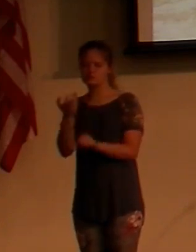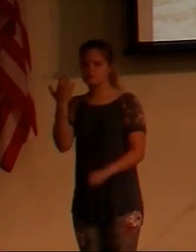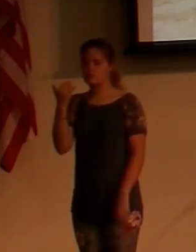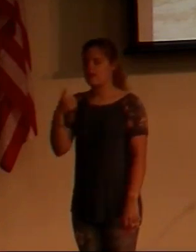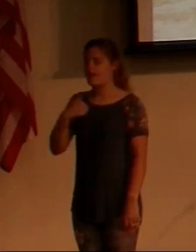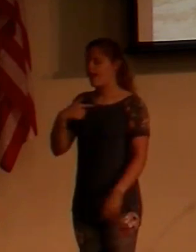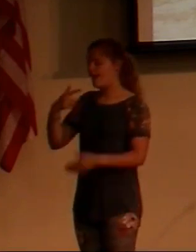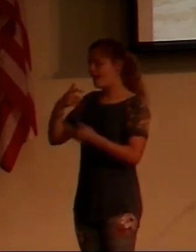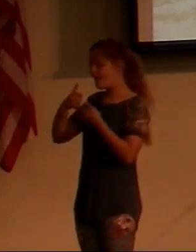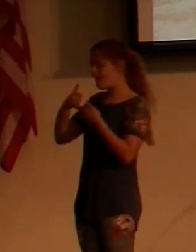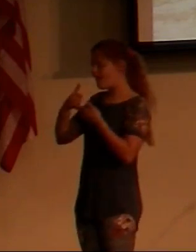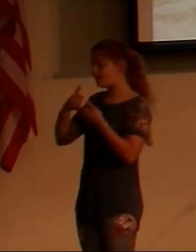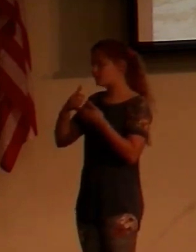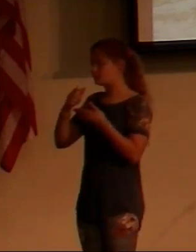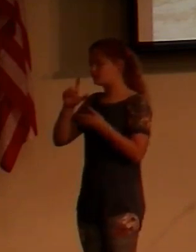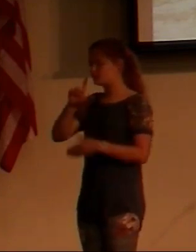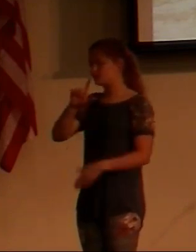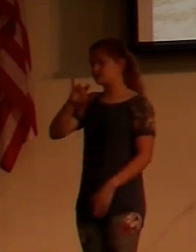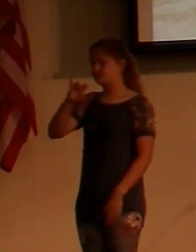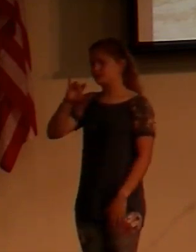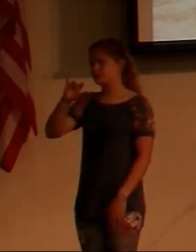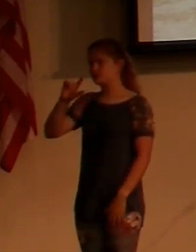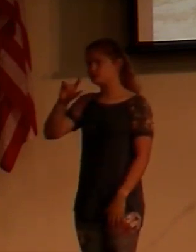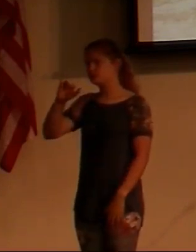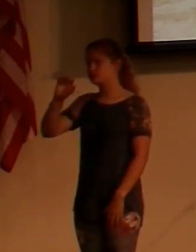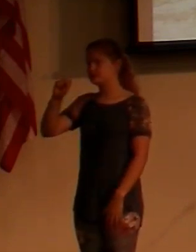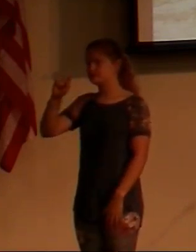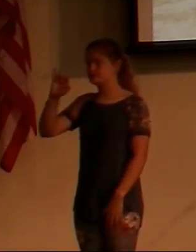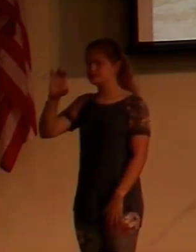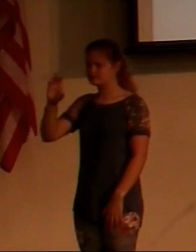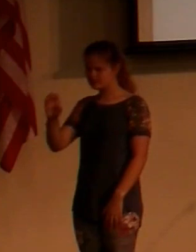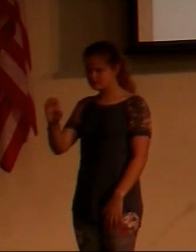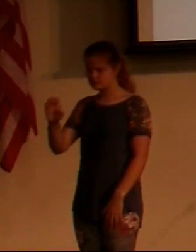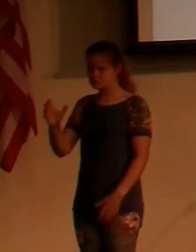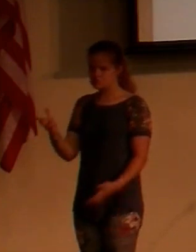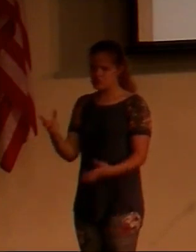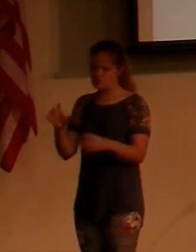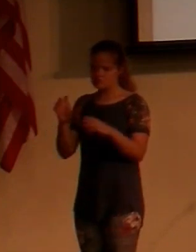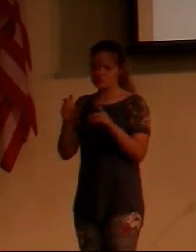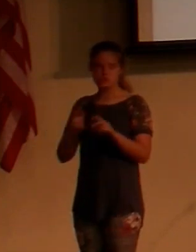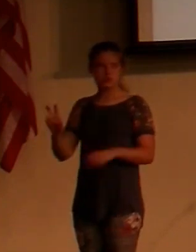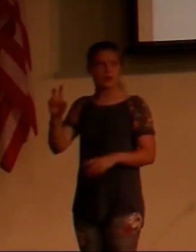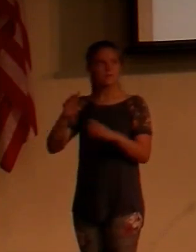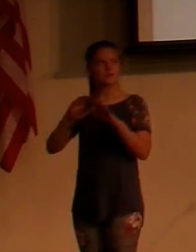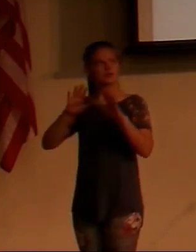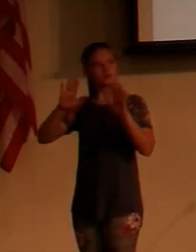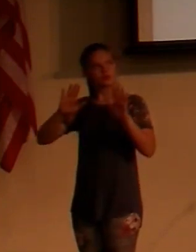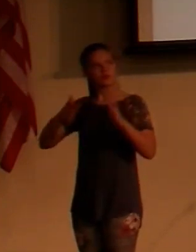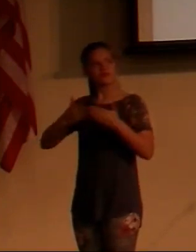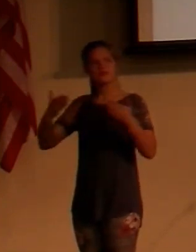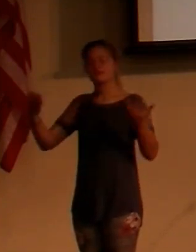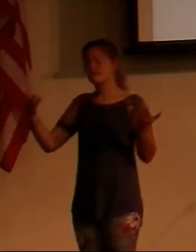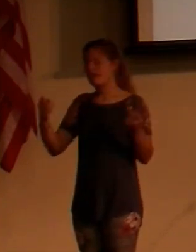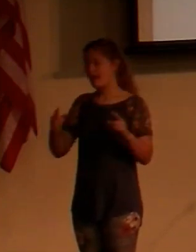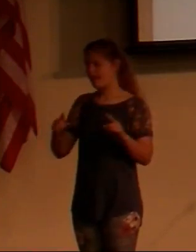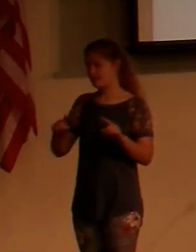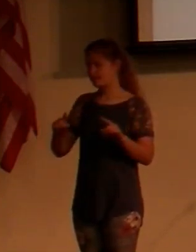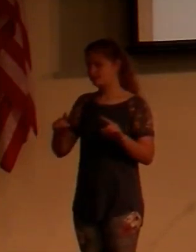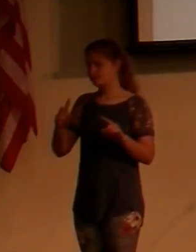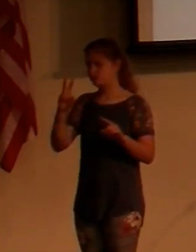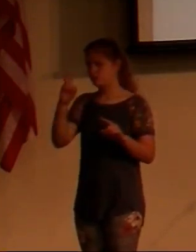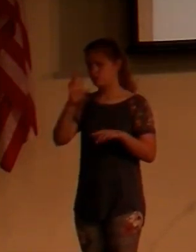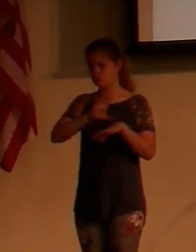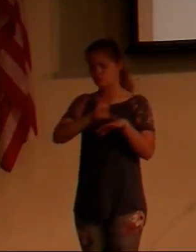help with the logistics of the trip, but it all worked great. Let me tell you about some things that happened here. There's two congregations,